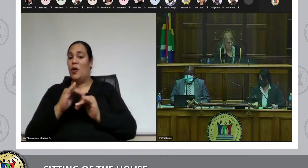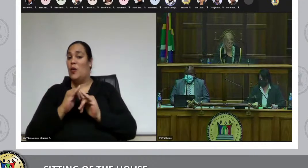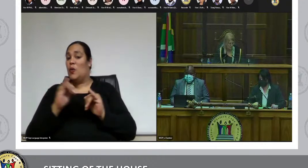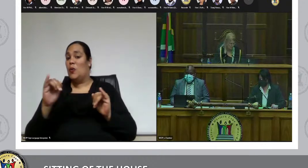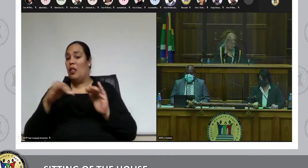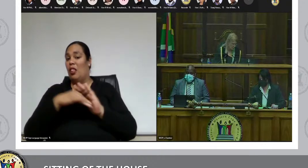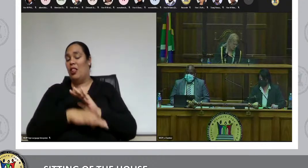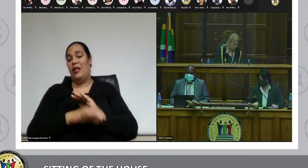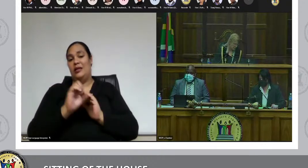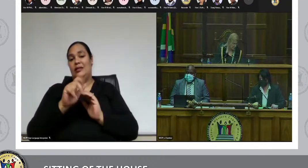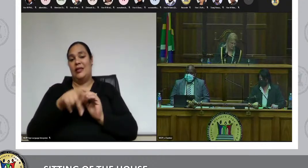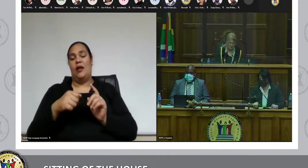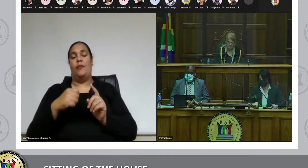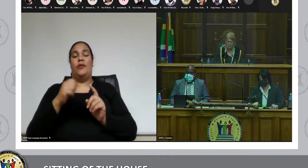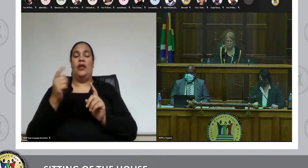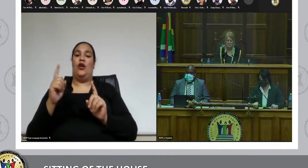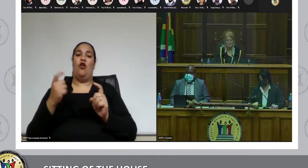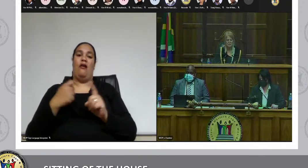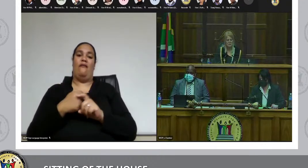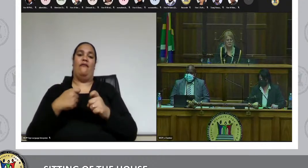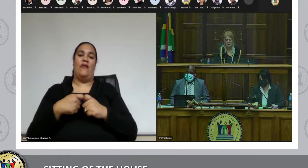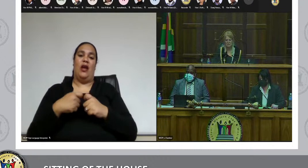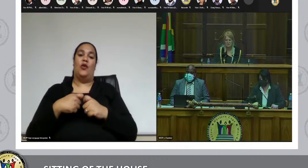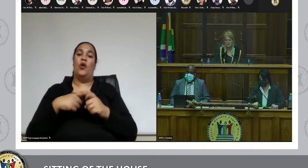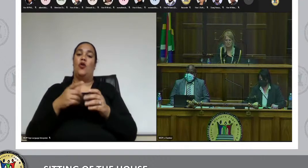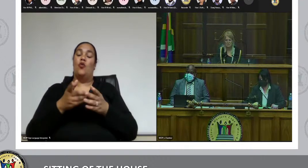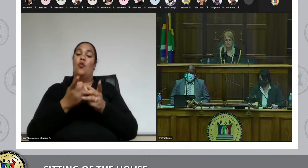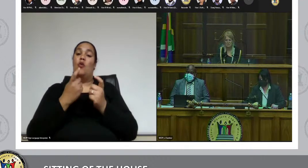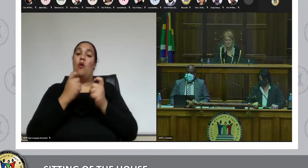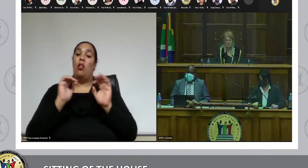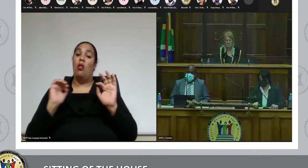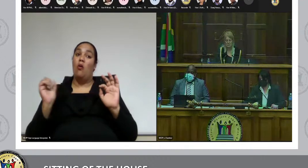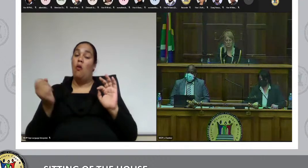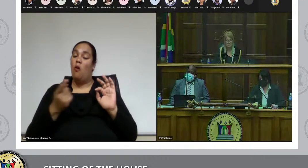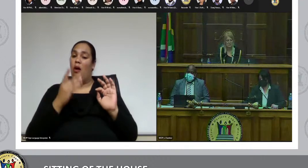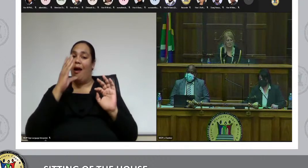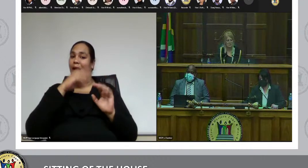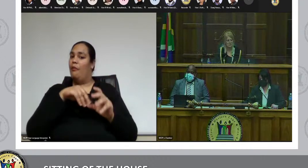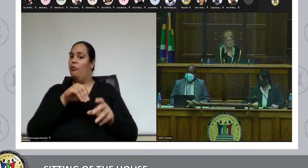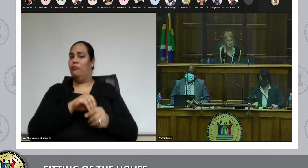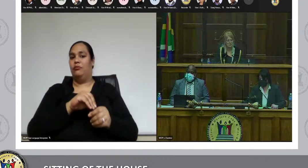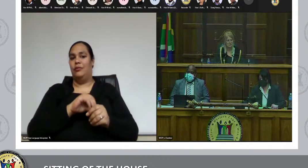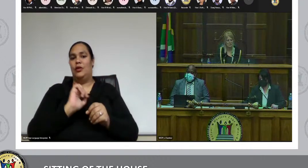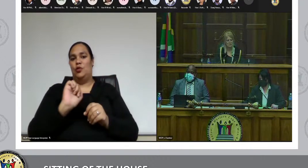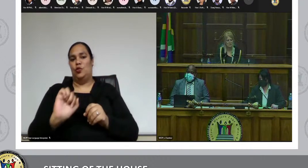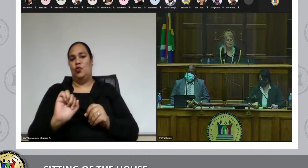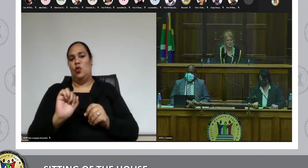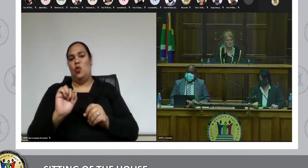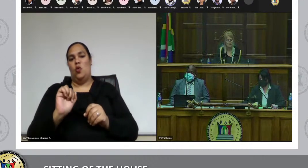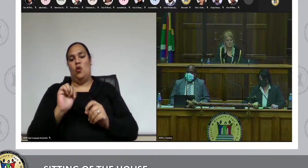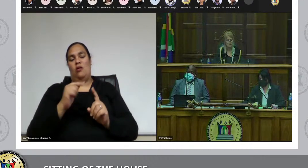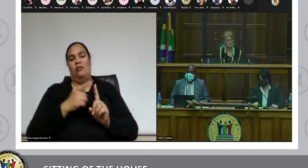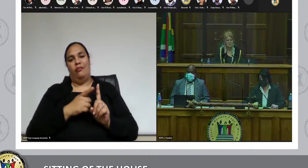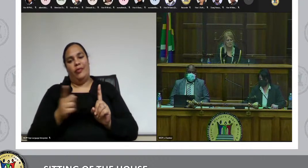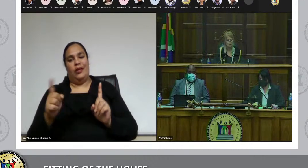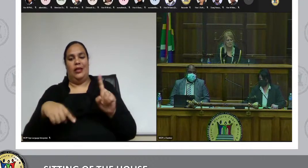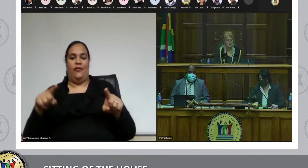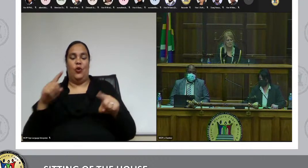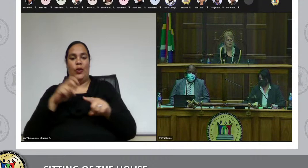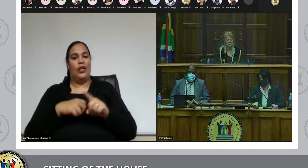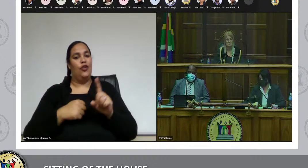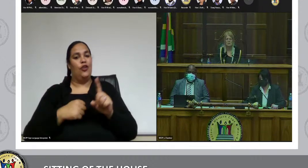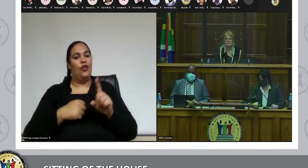SAP's ability to fight crime. We call on all to not participate in the perpetuation of these divisions. We must fight